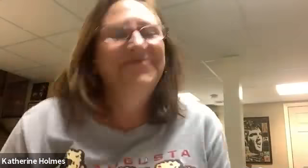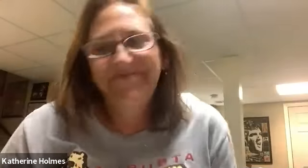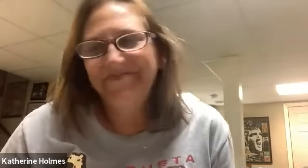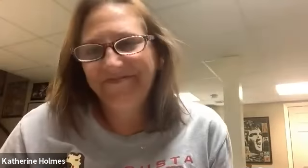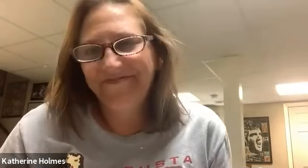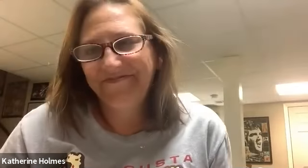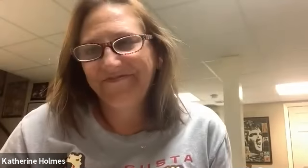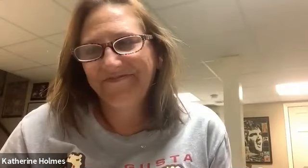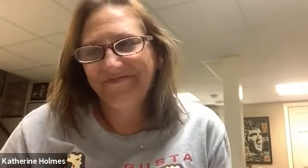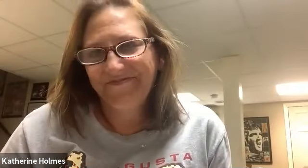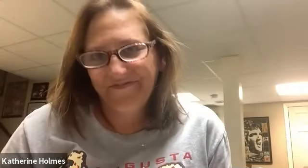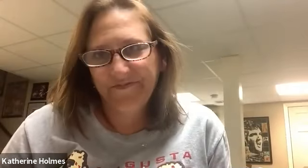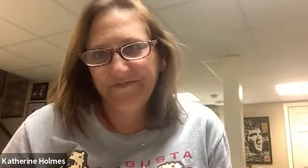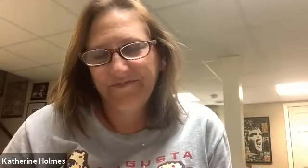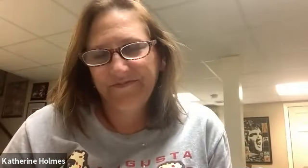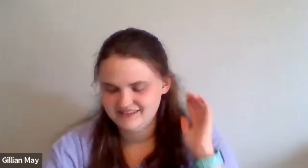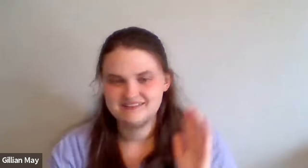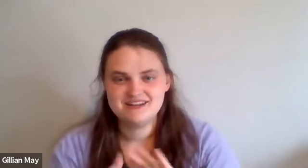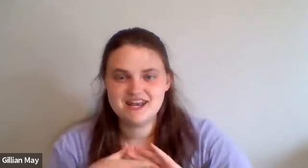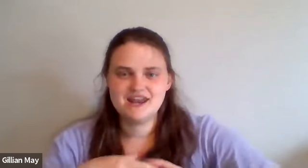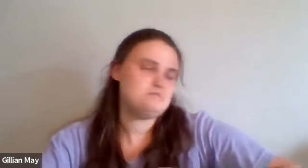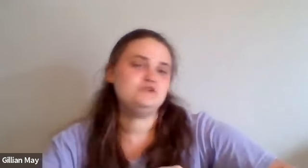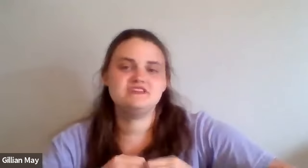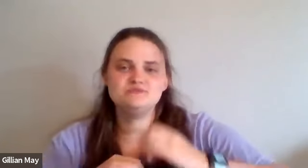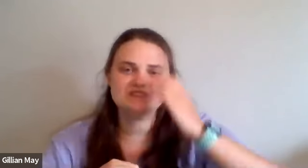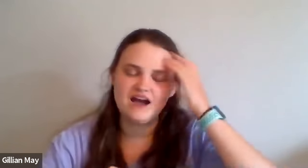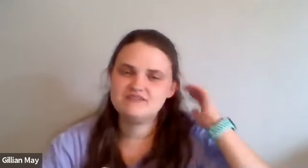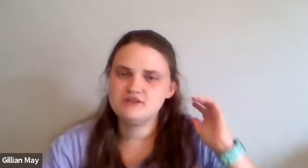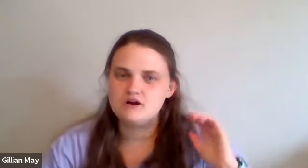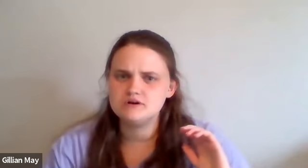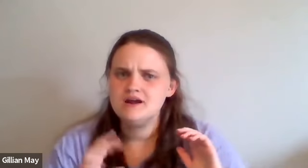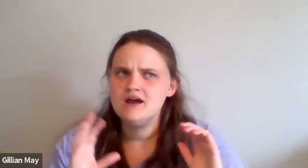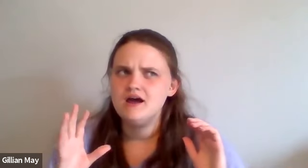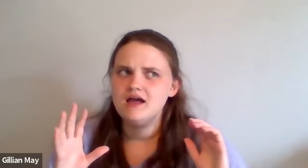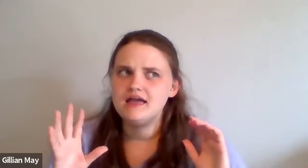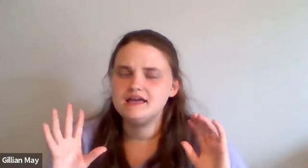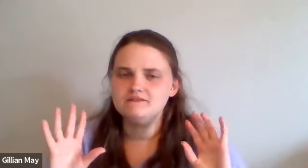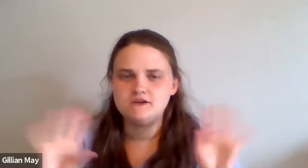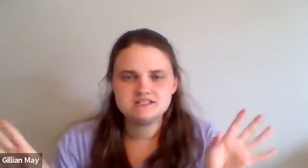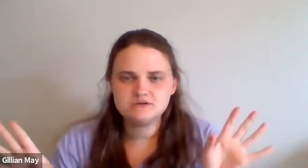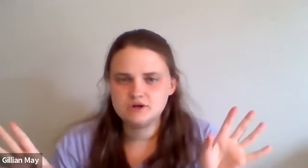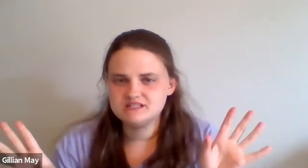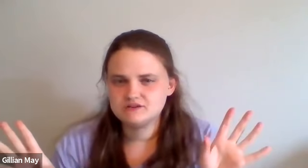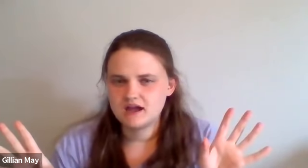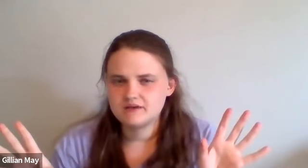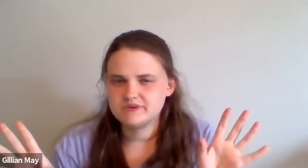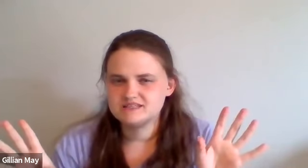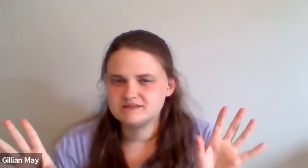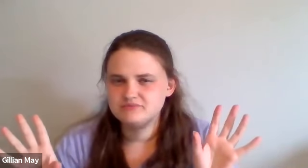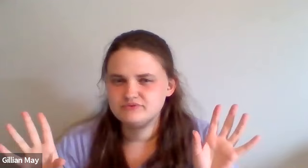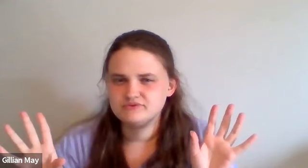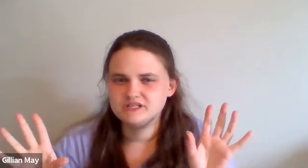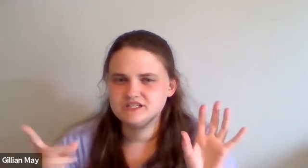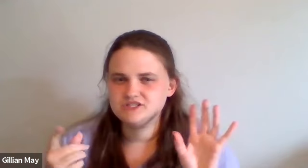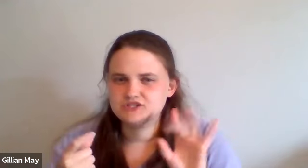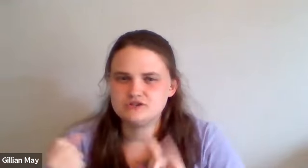Yes, perfect. All right. This one's kind of a long word. And if you guys don't know it, it's okay because I'm pretty sure that